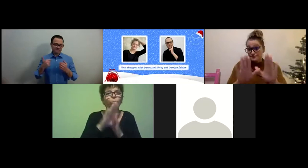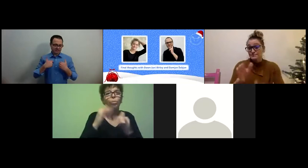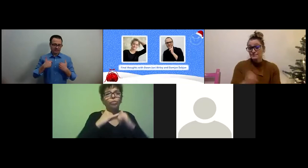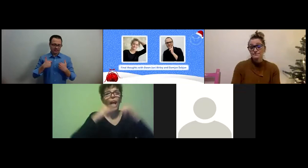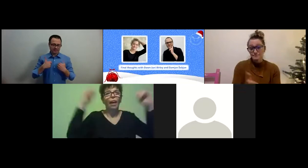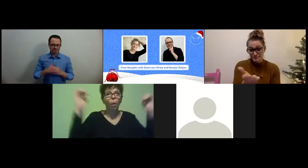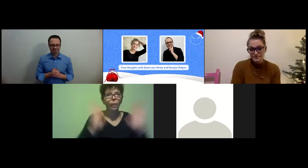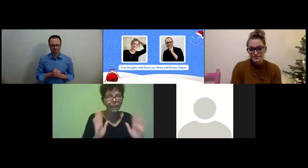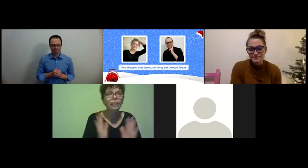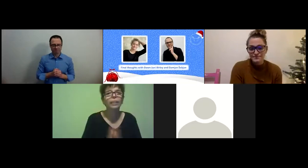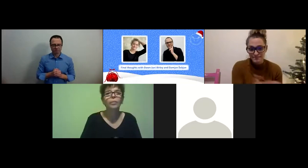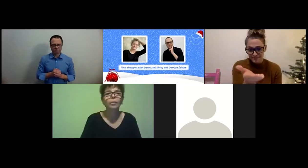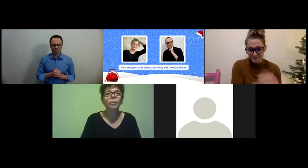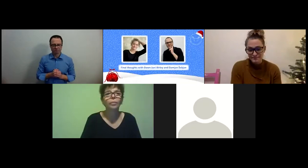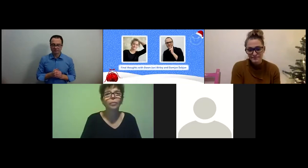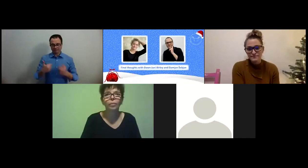together.